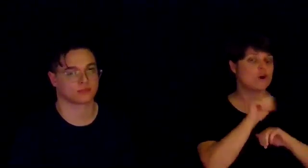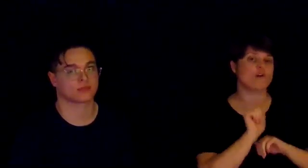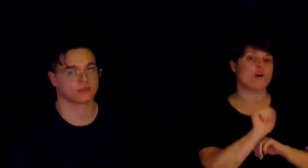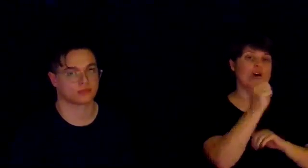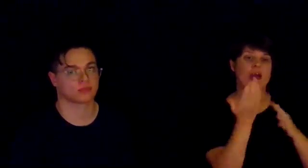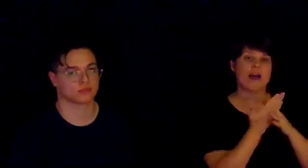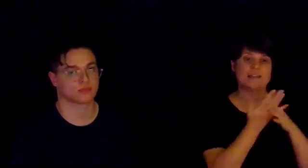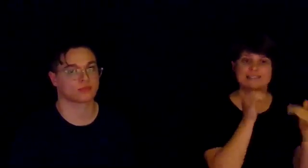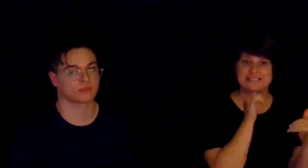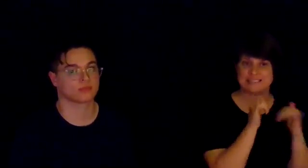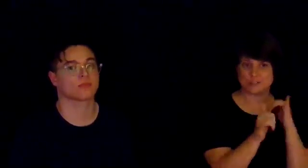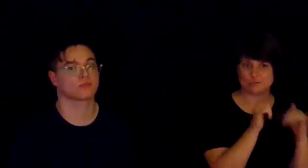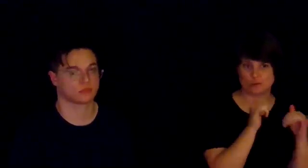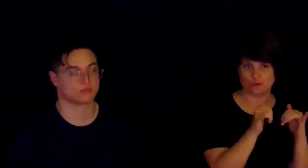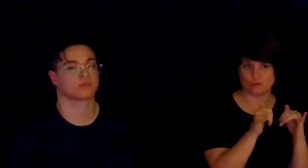interview.